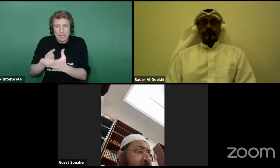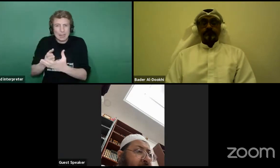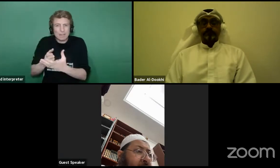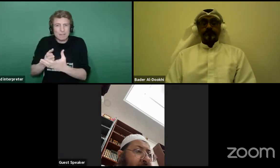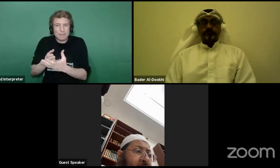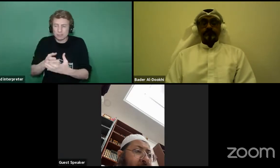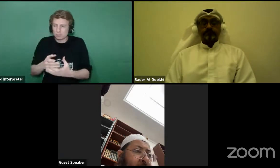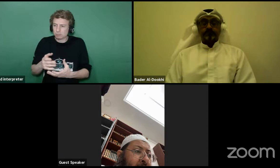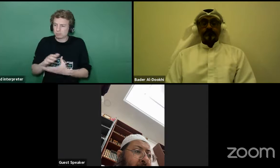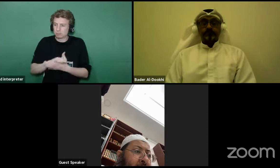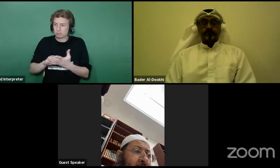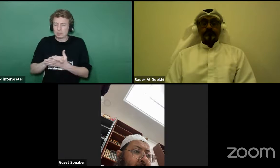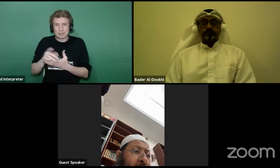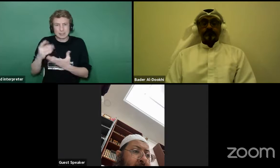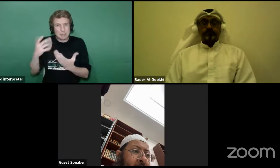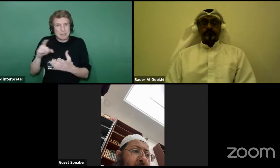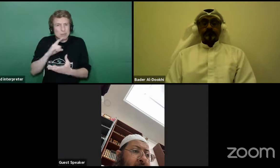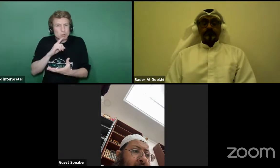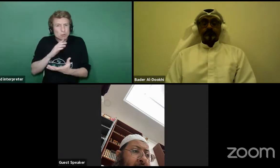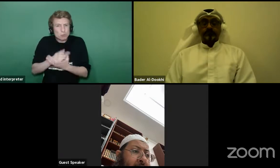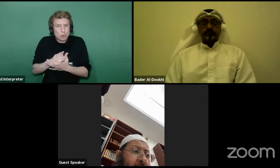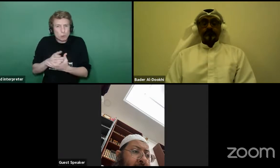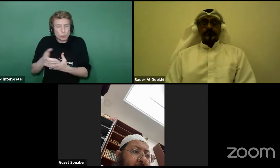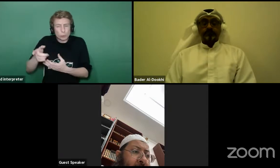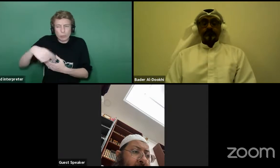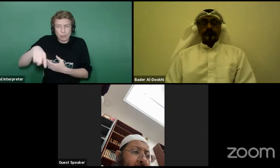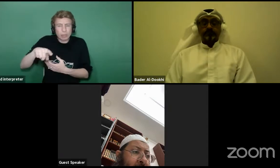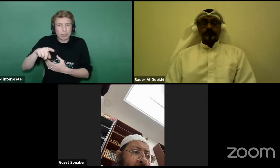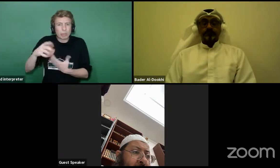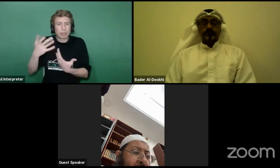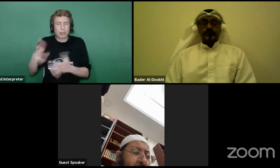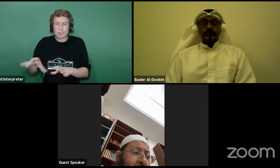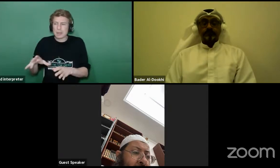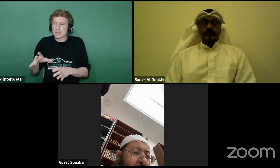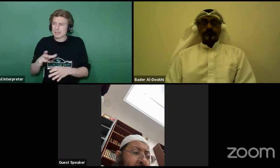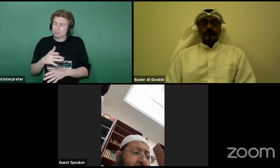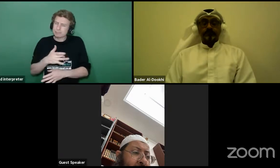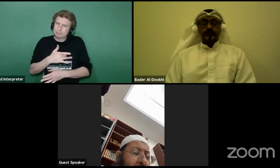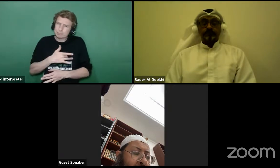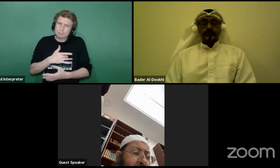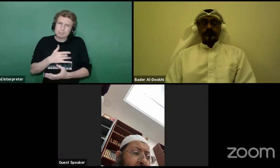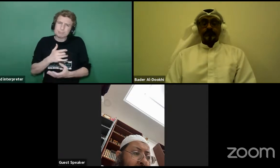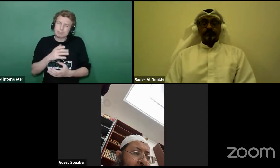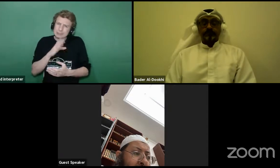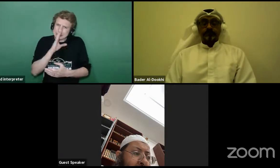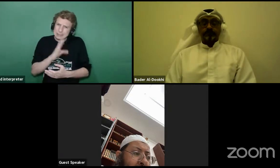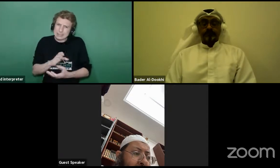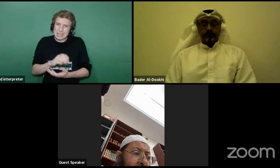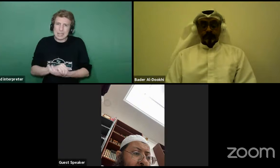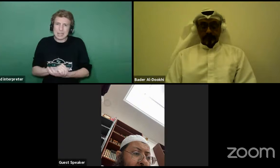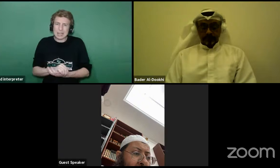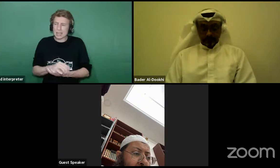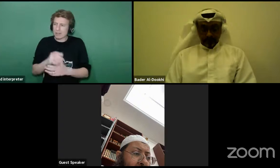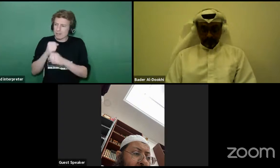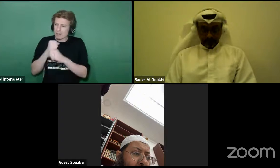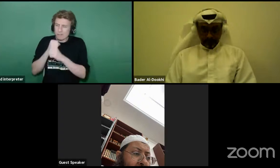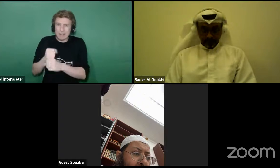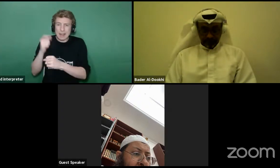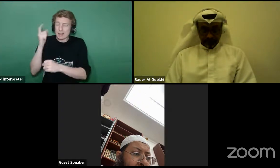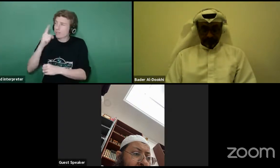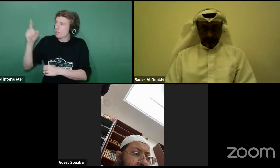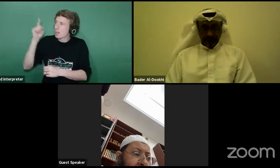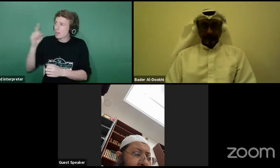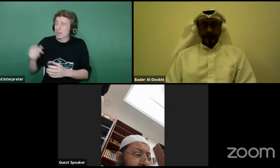been truthful with sincerity and having faith in Allah. O you who have